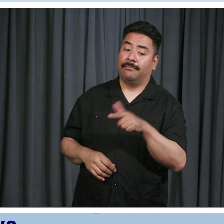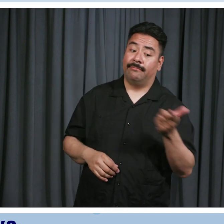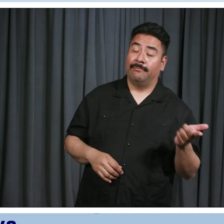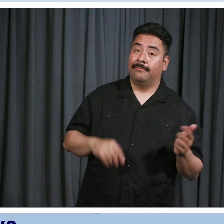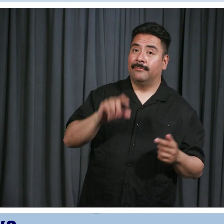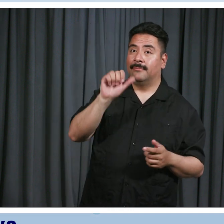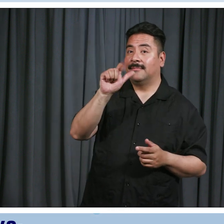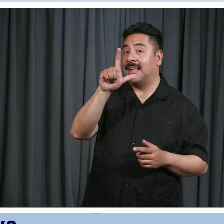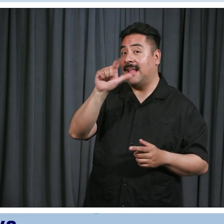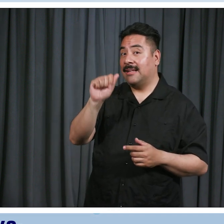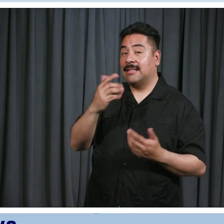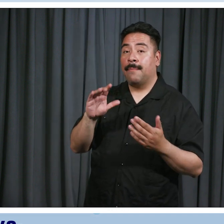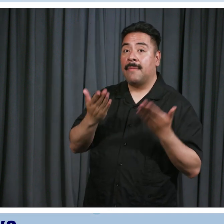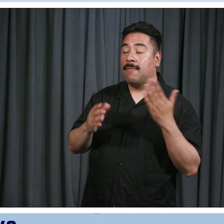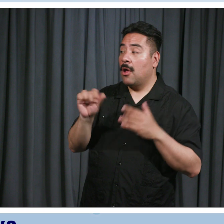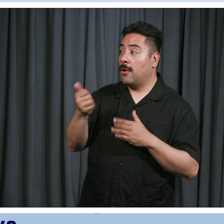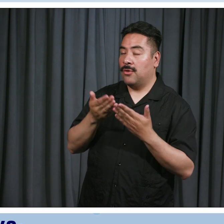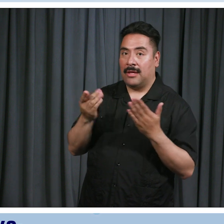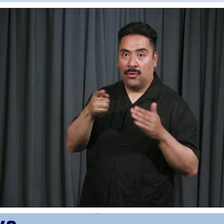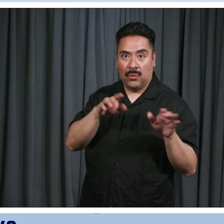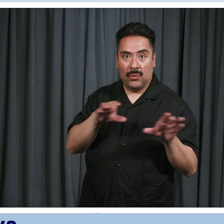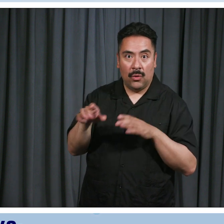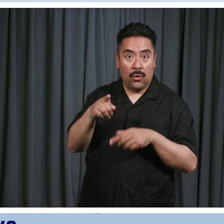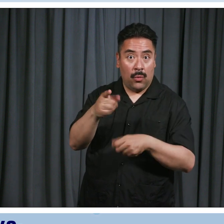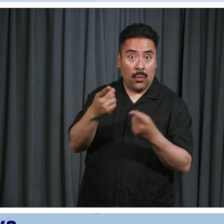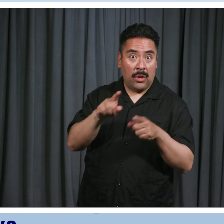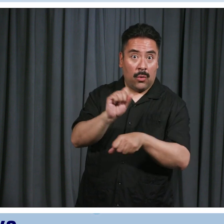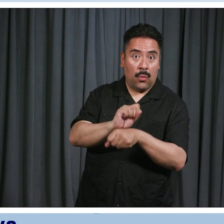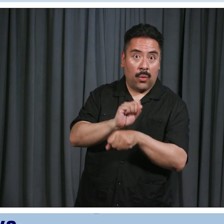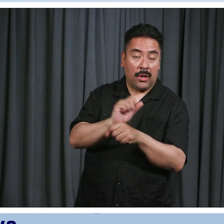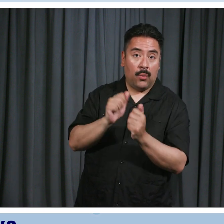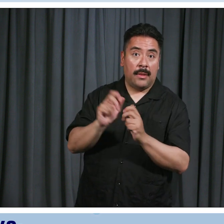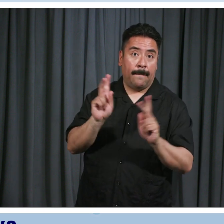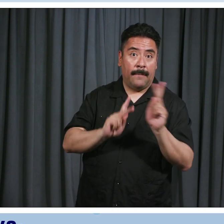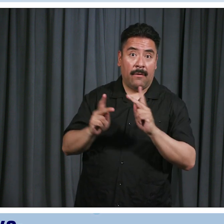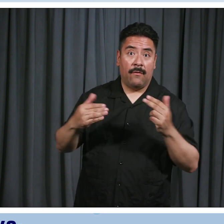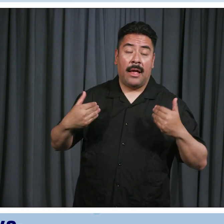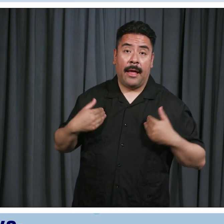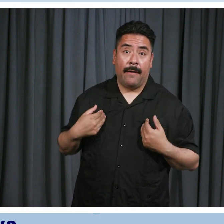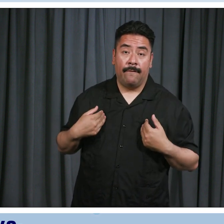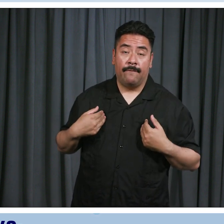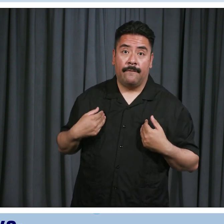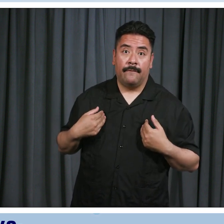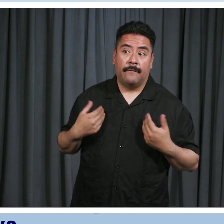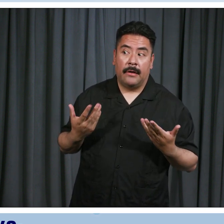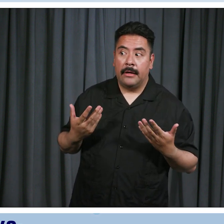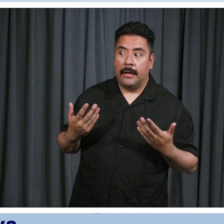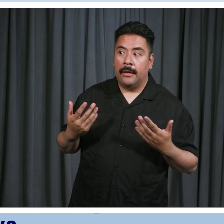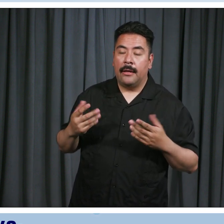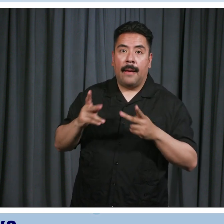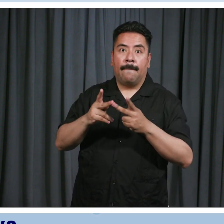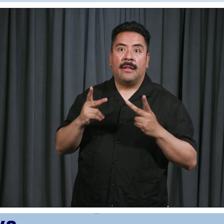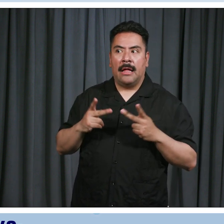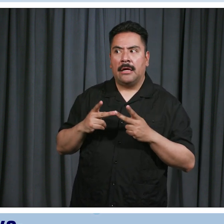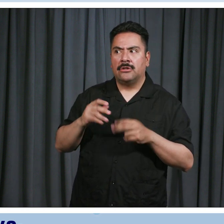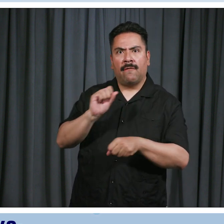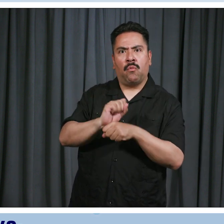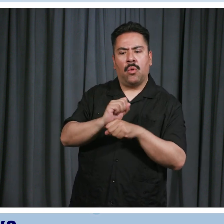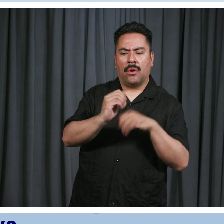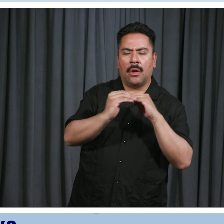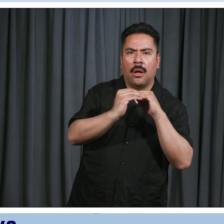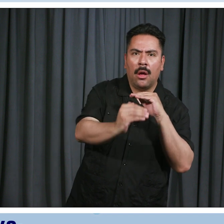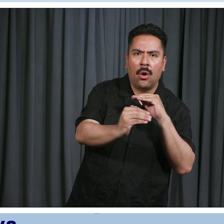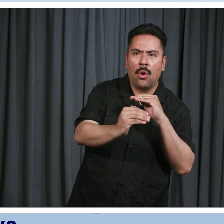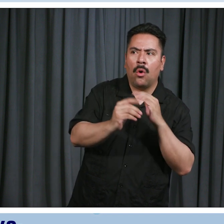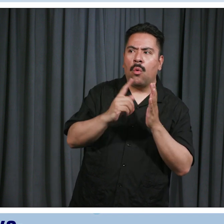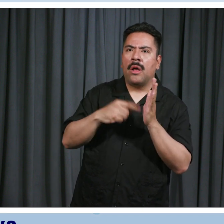probably already do is when you are working with folks who have gotten to a place of stable employment, what does it look